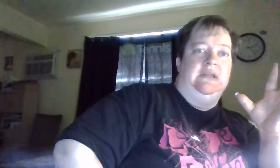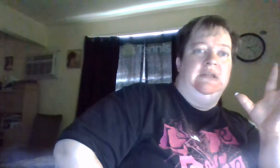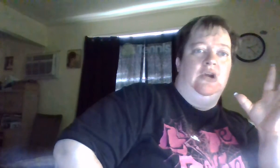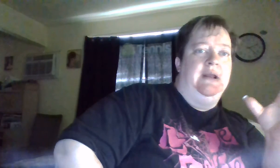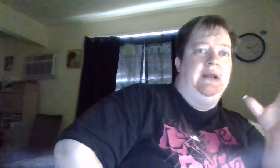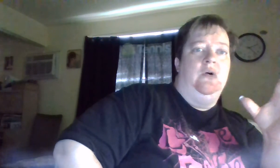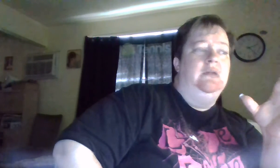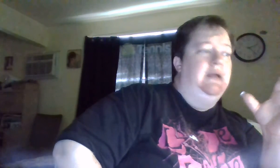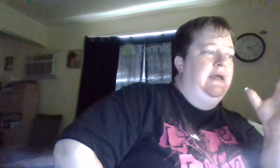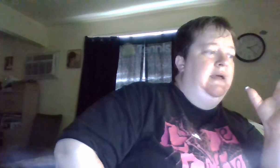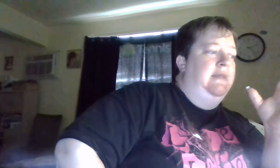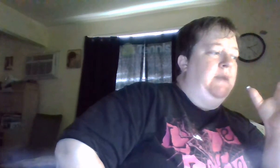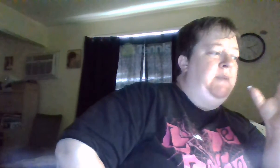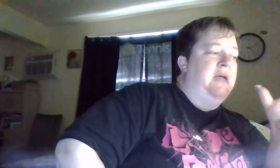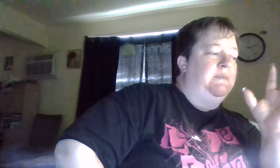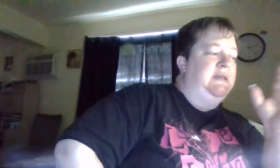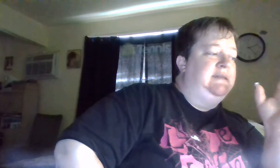They're critical, they're pessimistic,